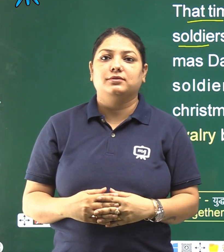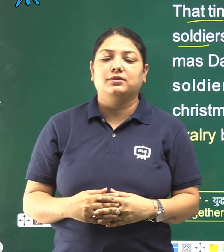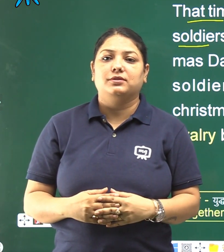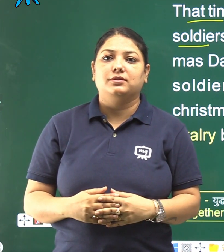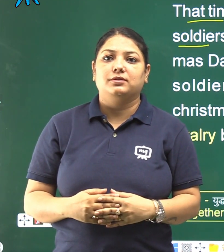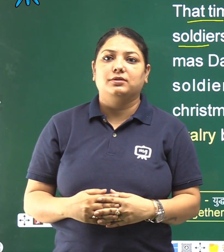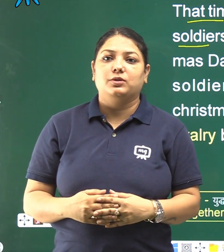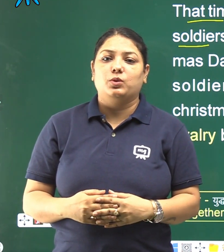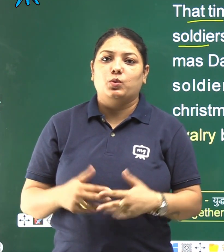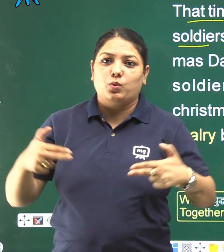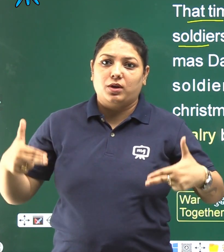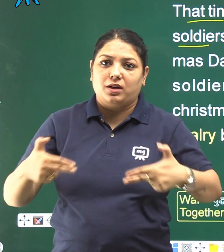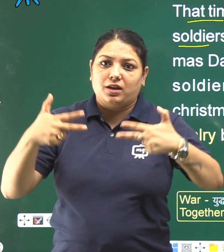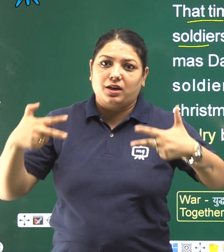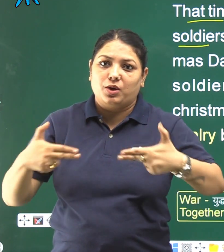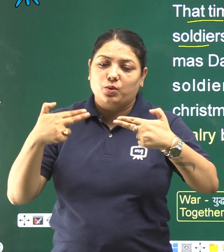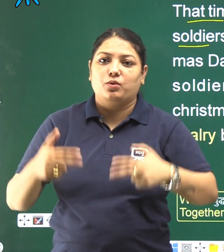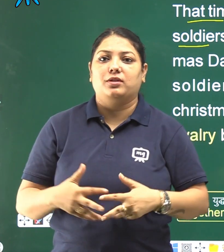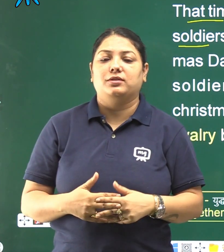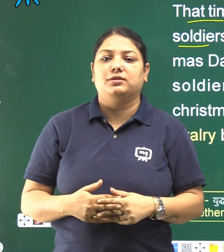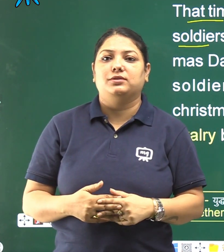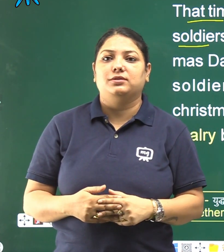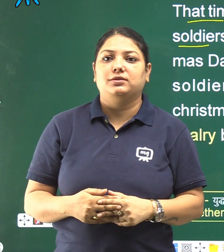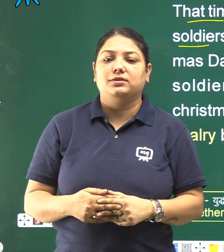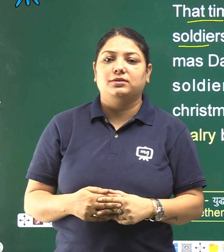were at war.